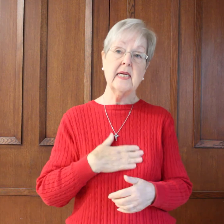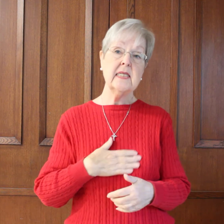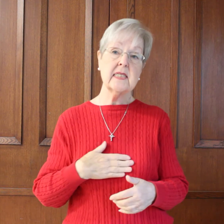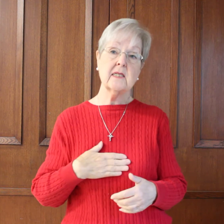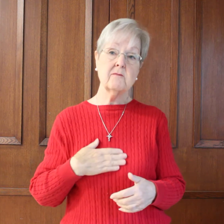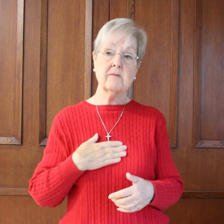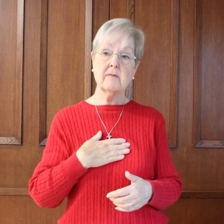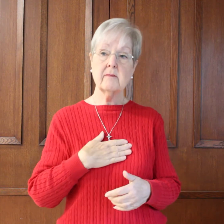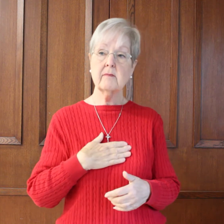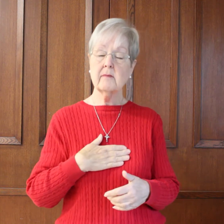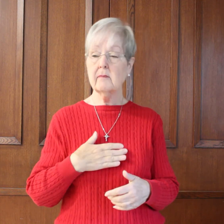Please,